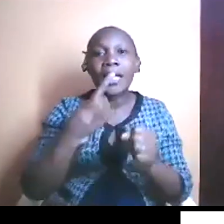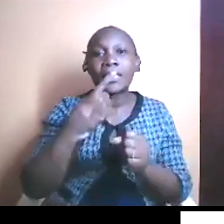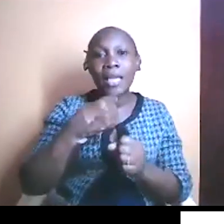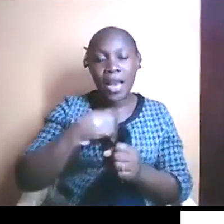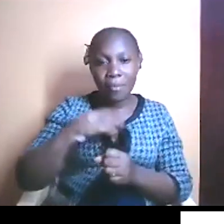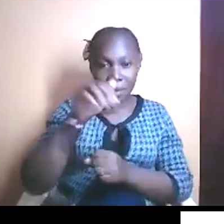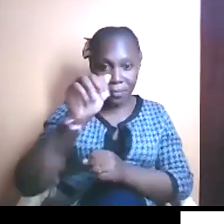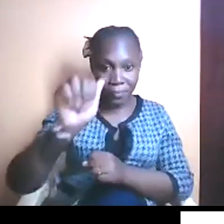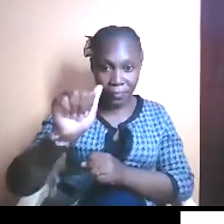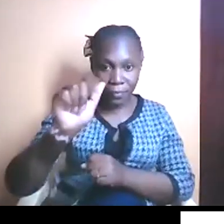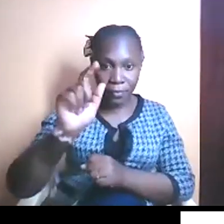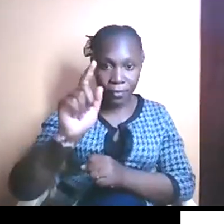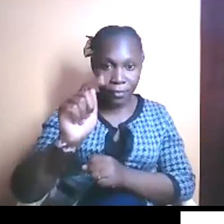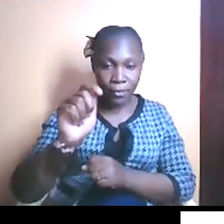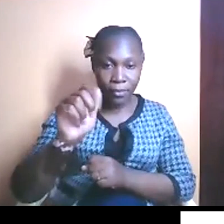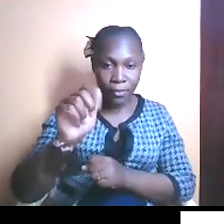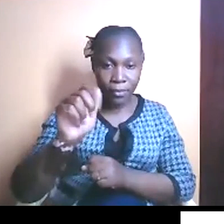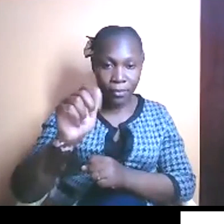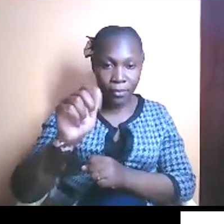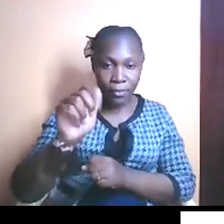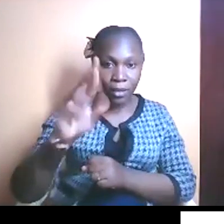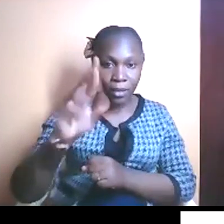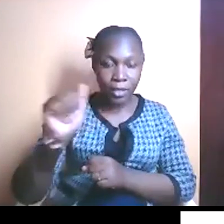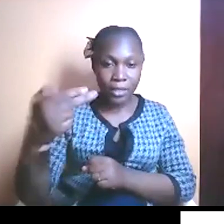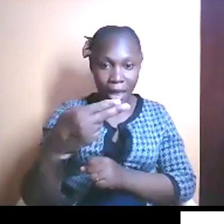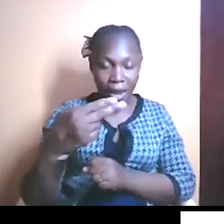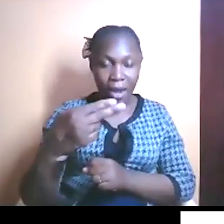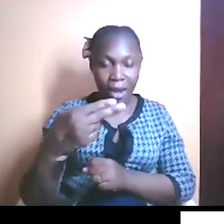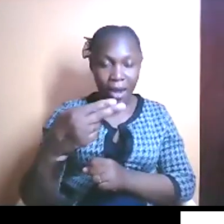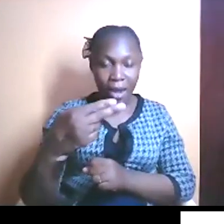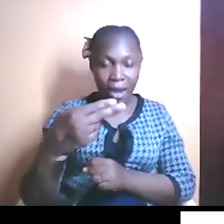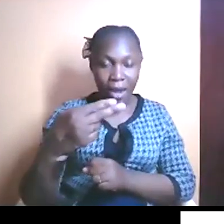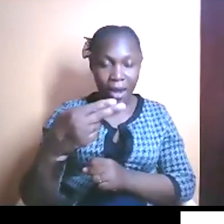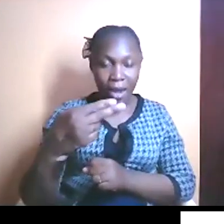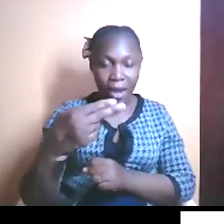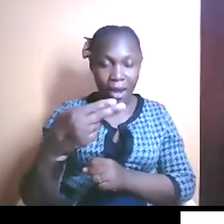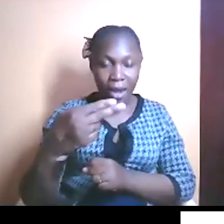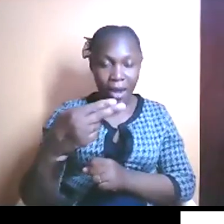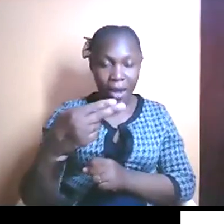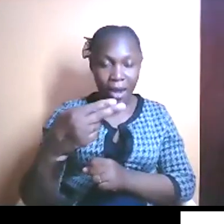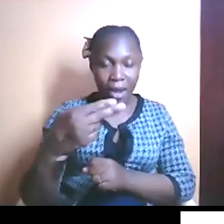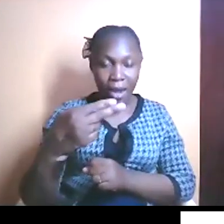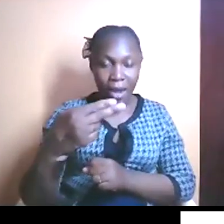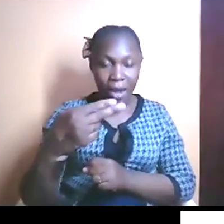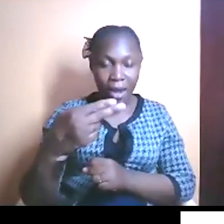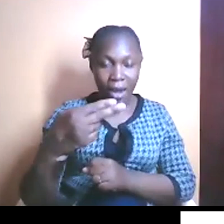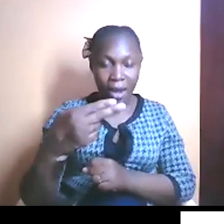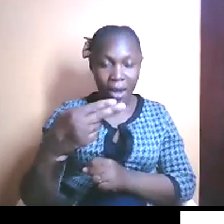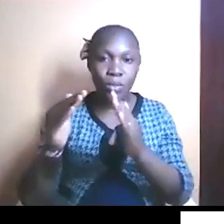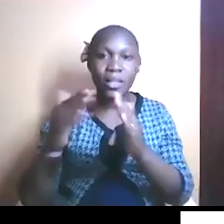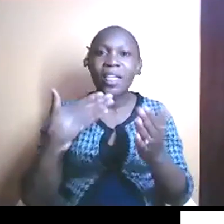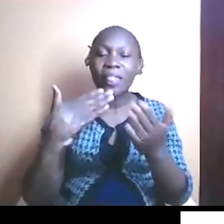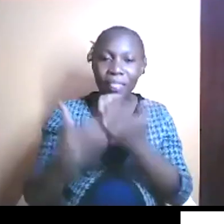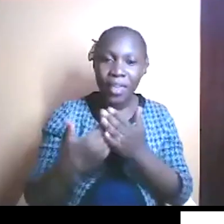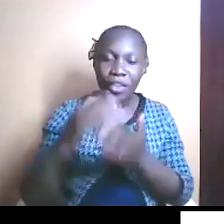or put you in touch with her. So thank you, Balcon Housing and Stallion Construction Limited for enabling this to happen. Thank you, Kapula